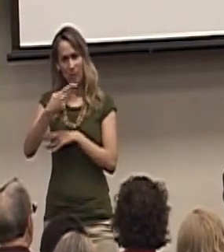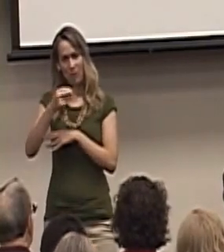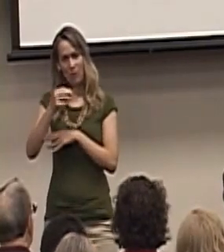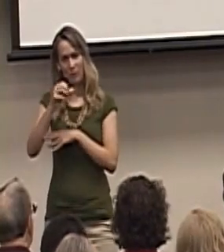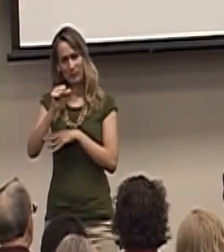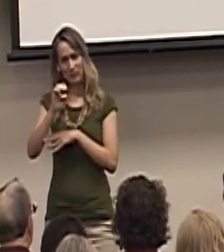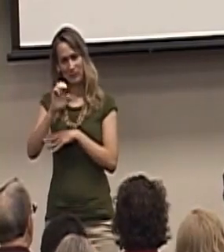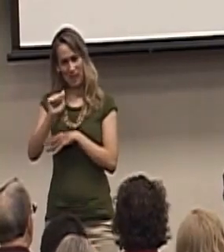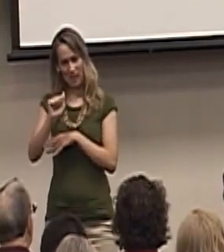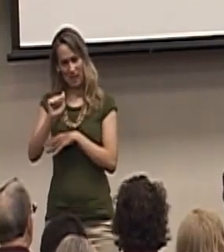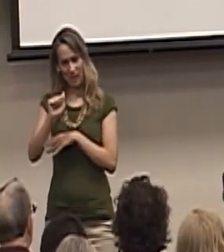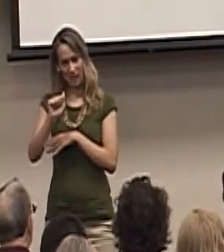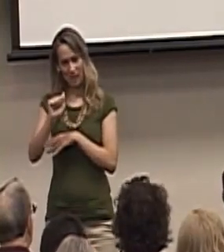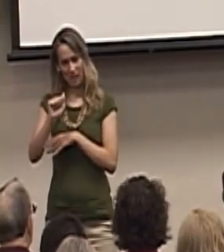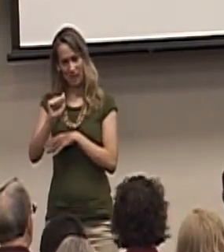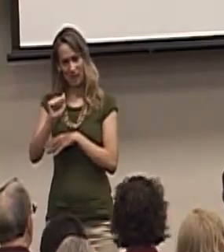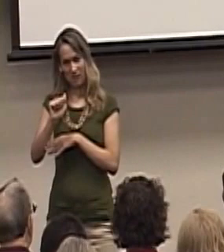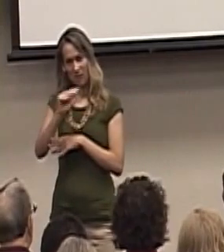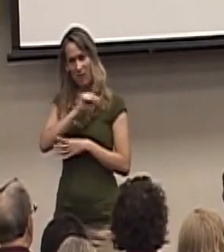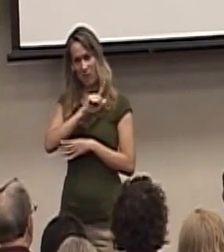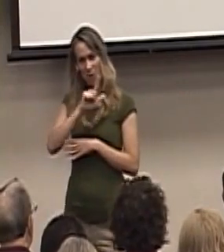The word of the Lord comes to Hosea